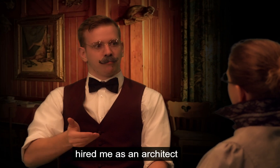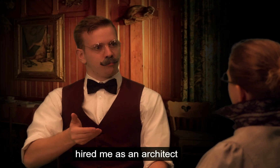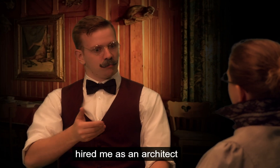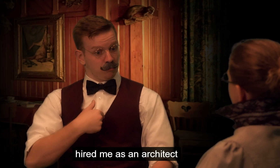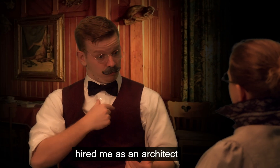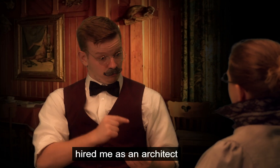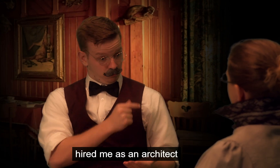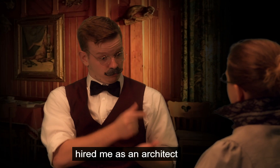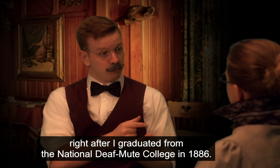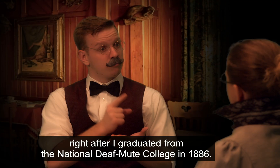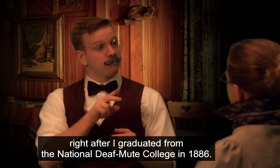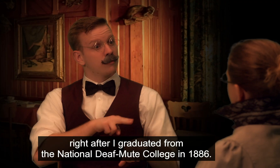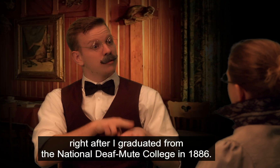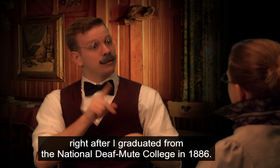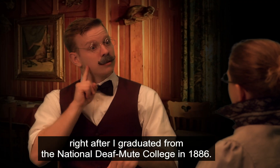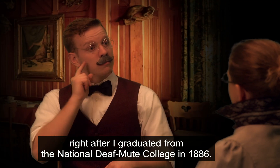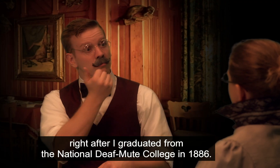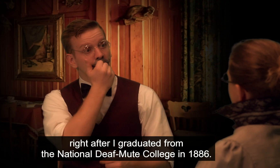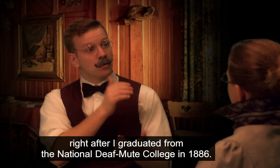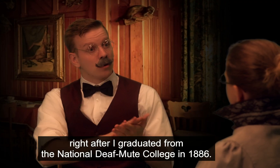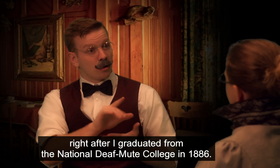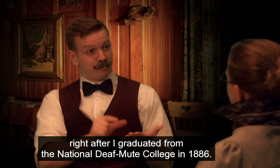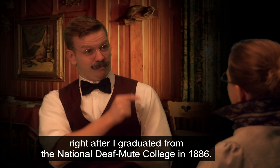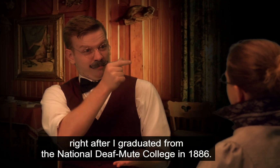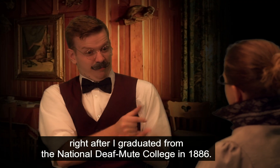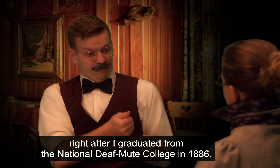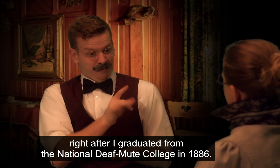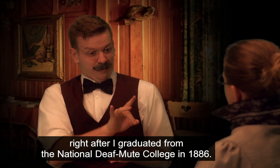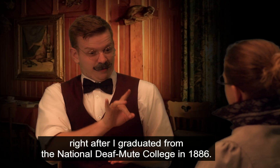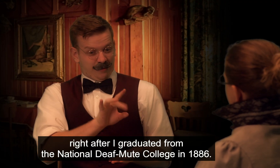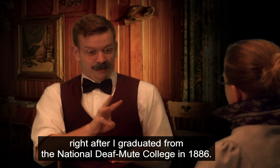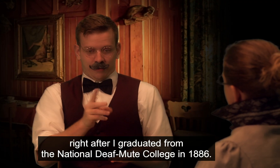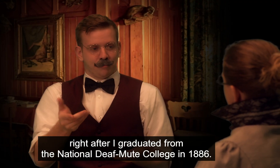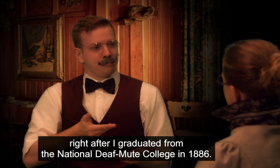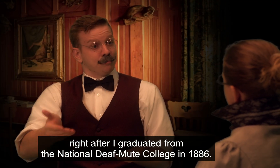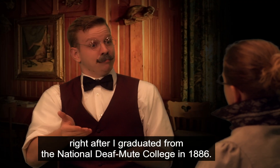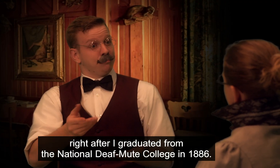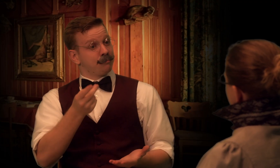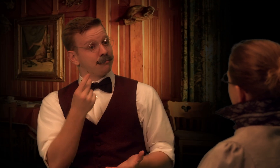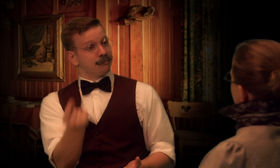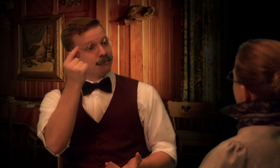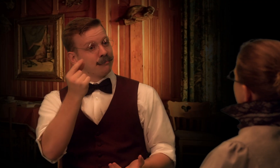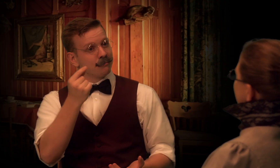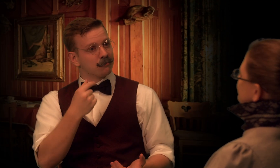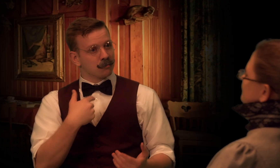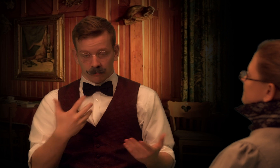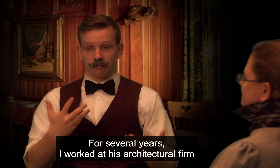hired me as an architect right after I graduated from the National Deaf-Mute College in 1886. For